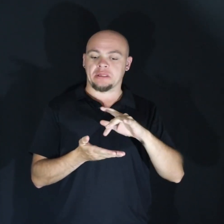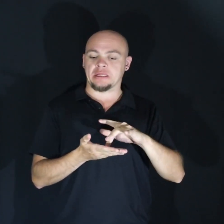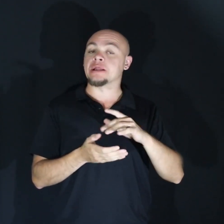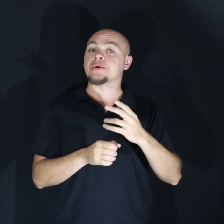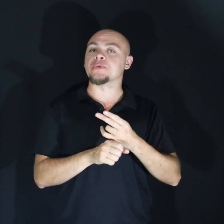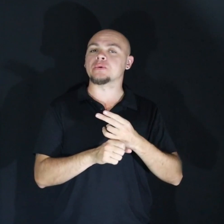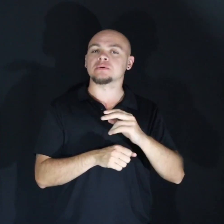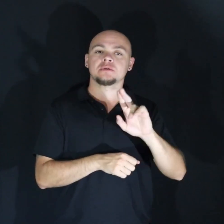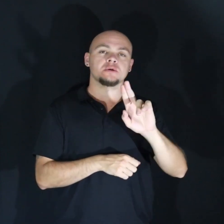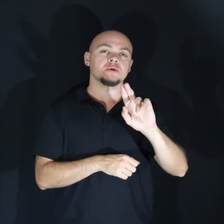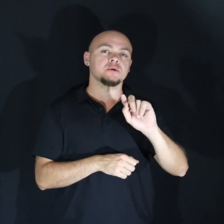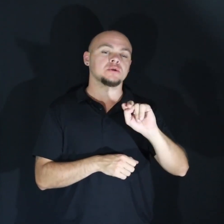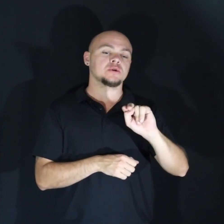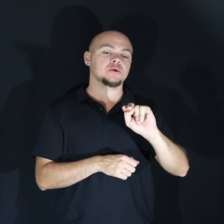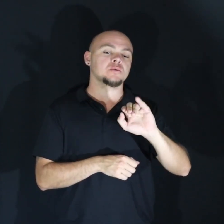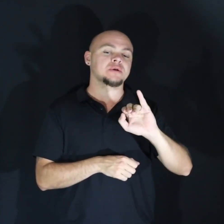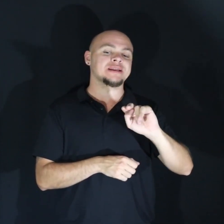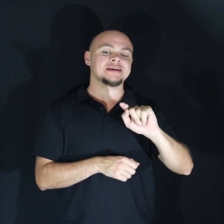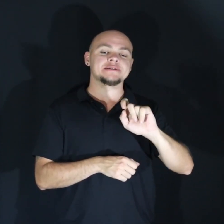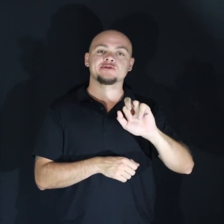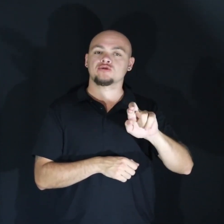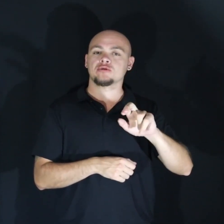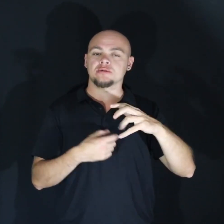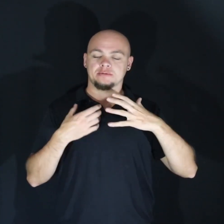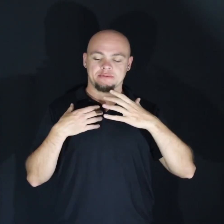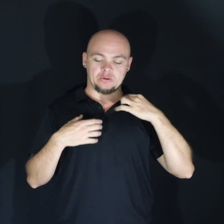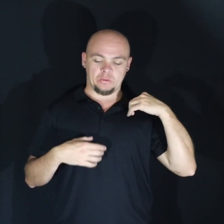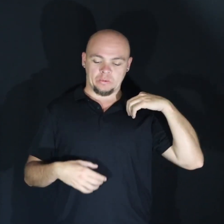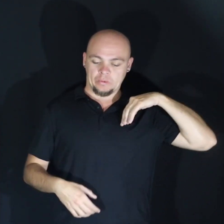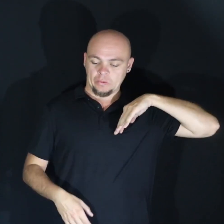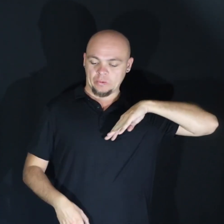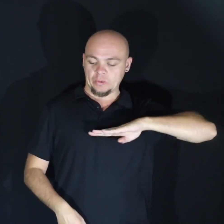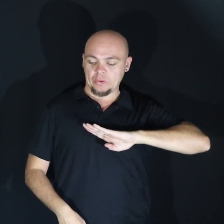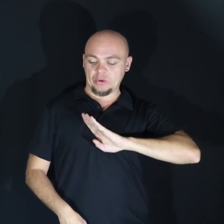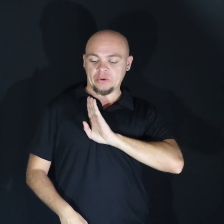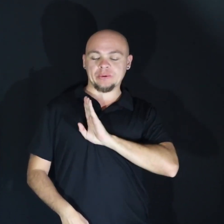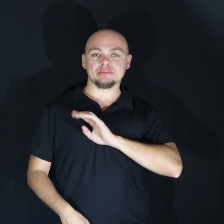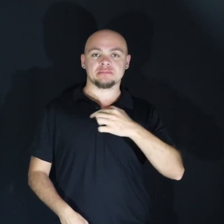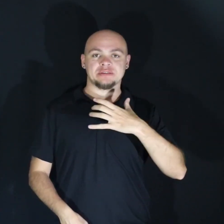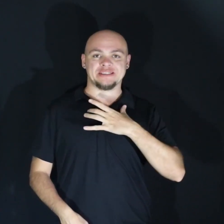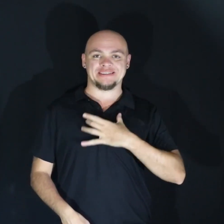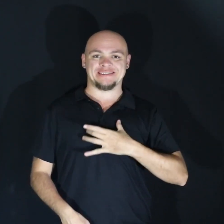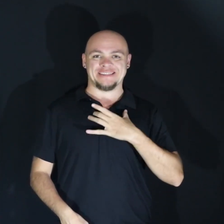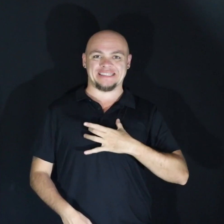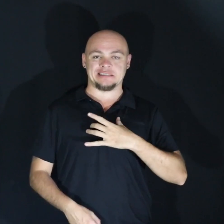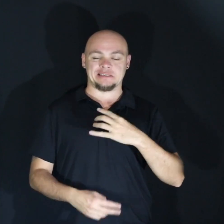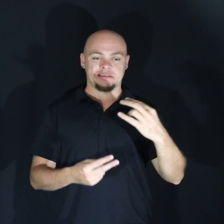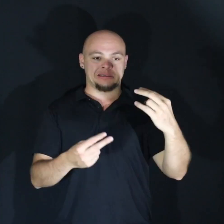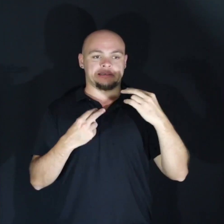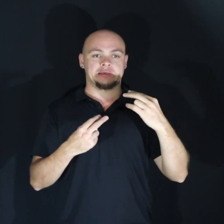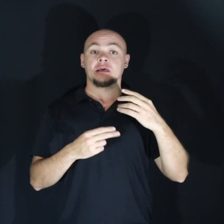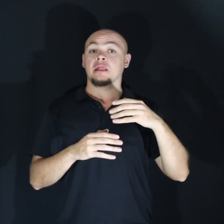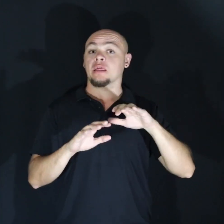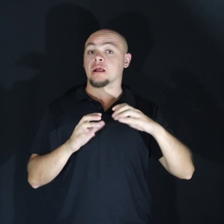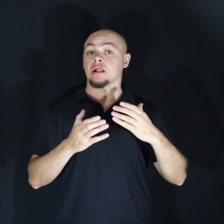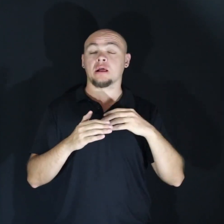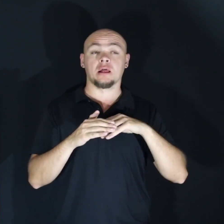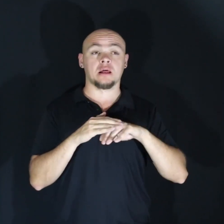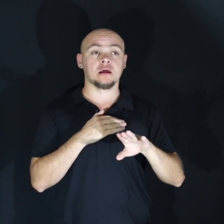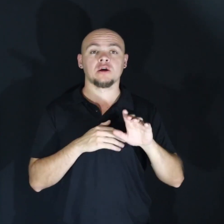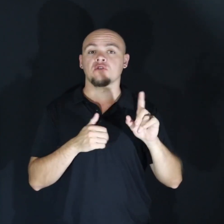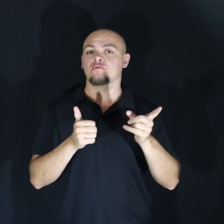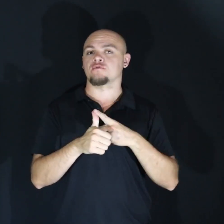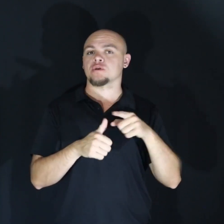unitard and had a scoop neck, and you could see the top portion very clearly. And as soon as I stepped into class, the first thing I